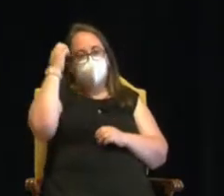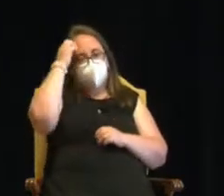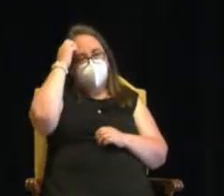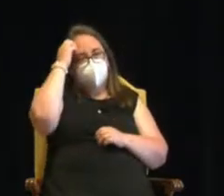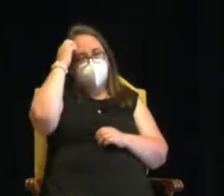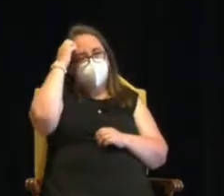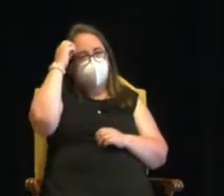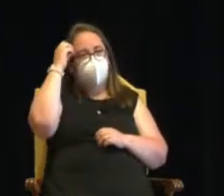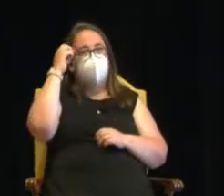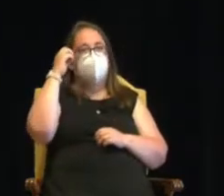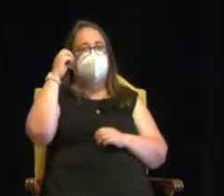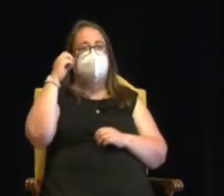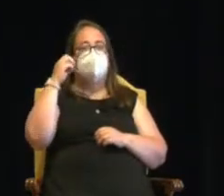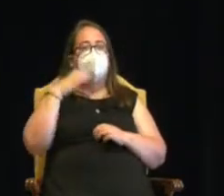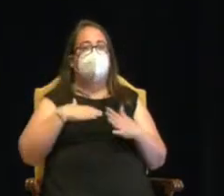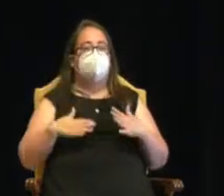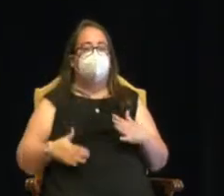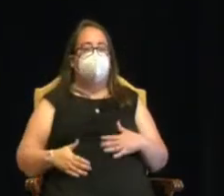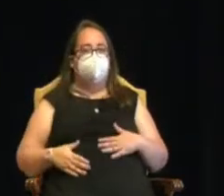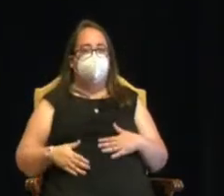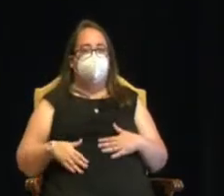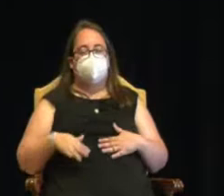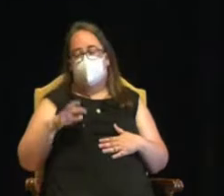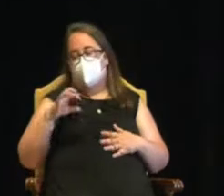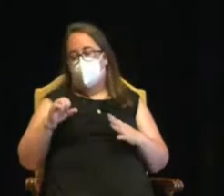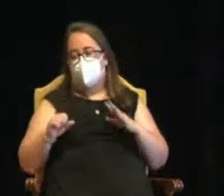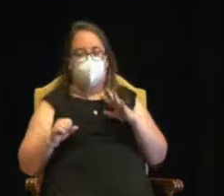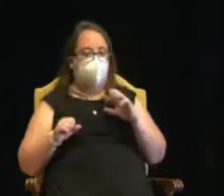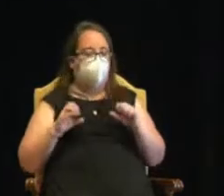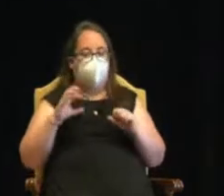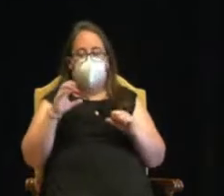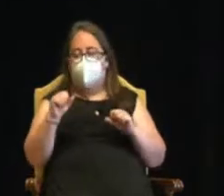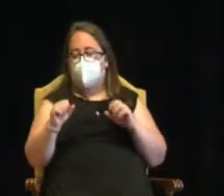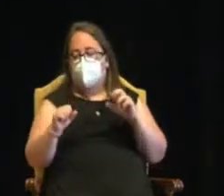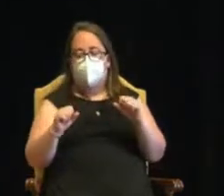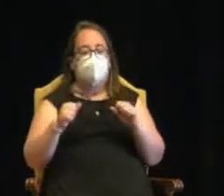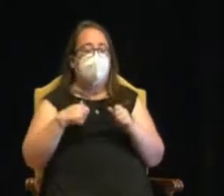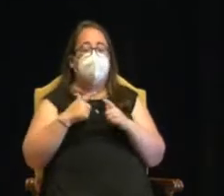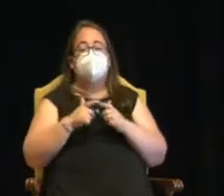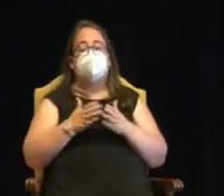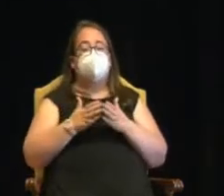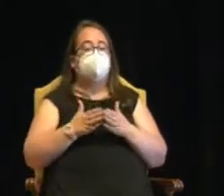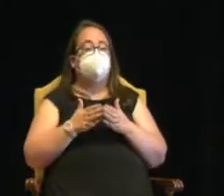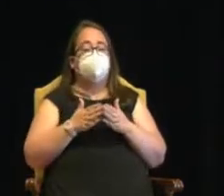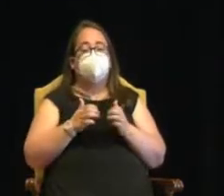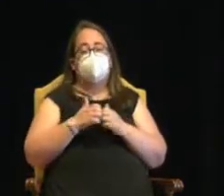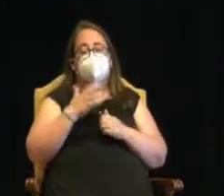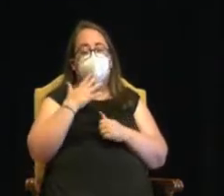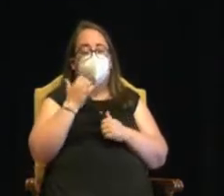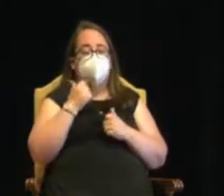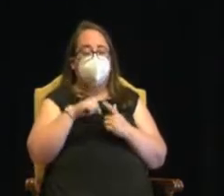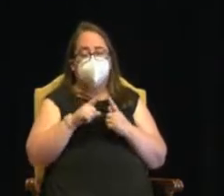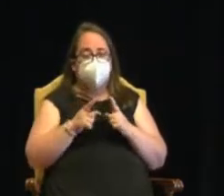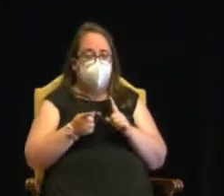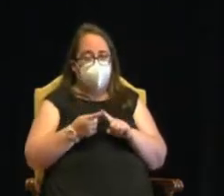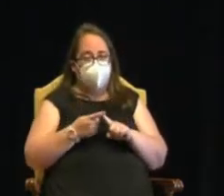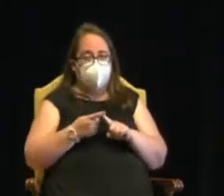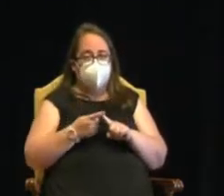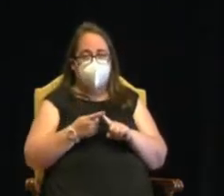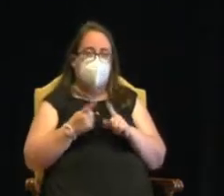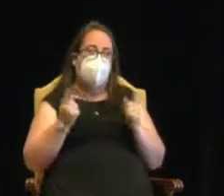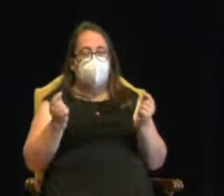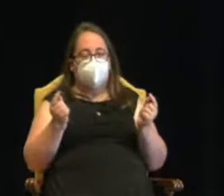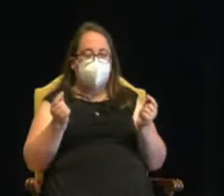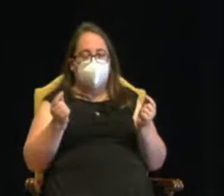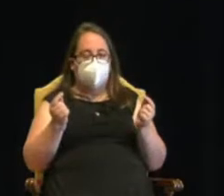and bodies were falling all around her, and she's just like, I'm just trying to go on my river cruise with my oldest friend. What am I gonna